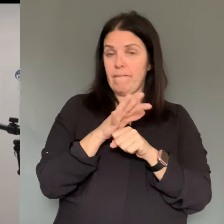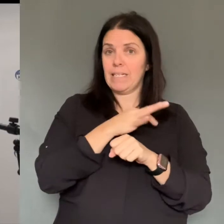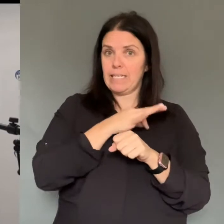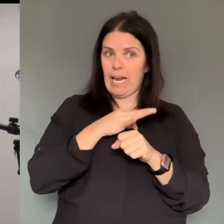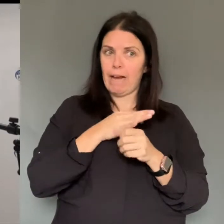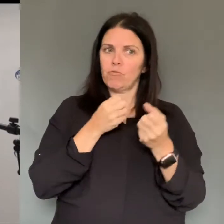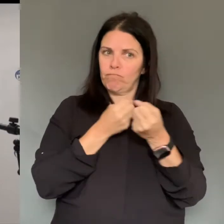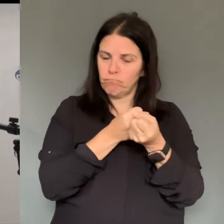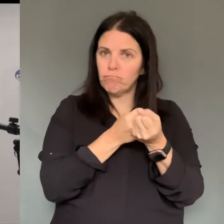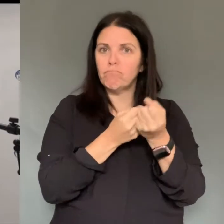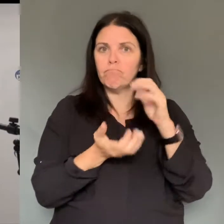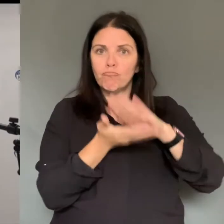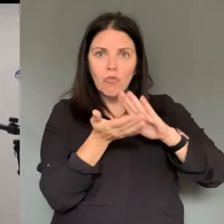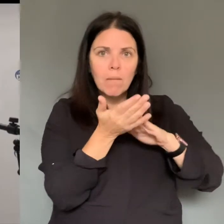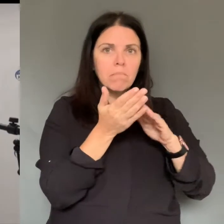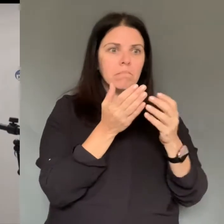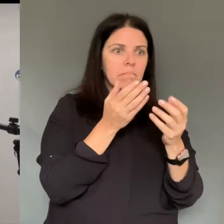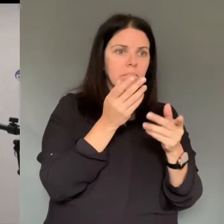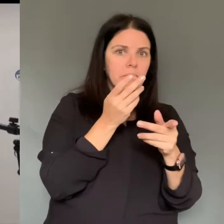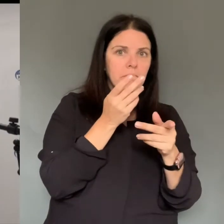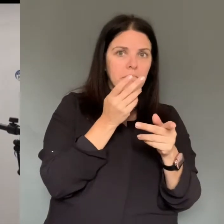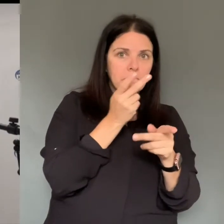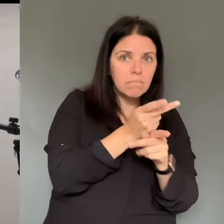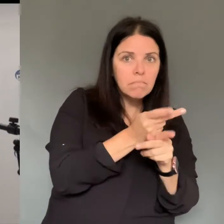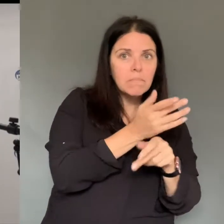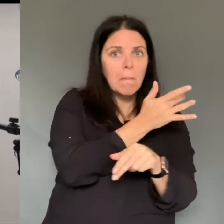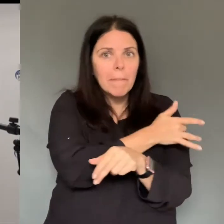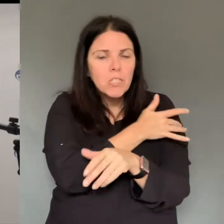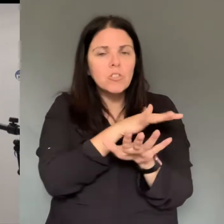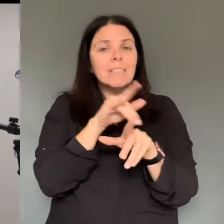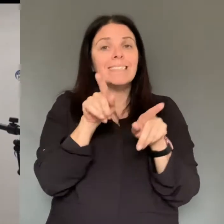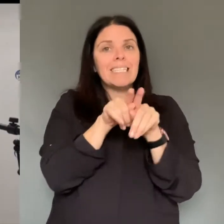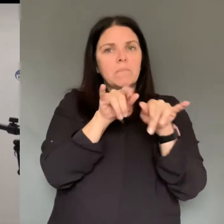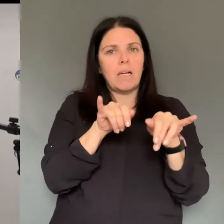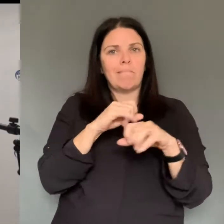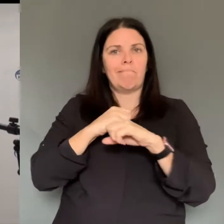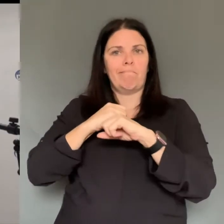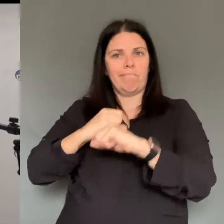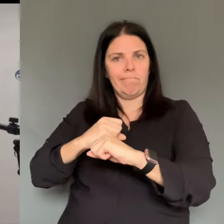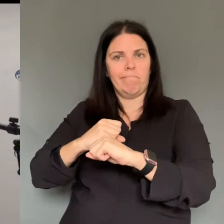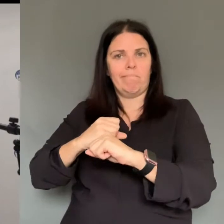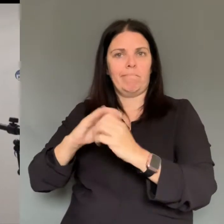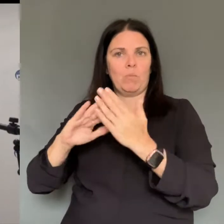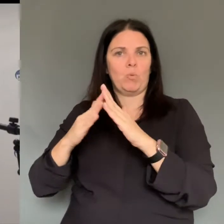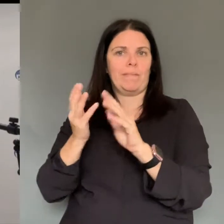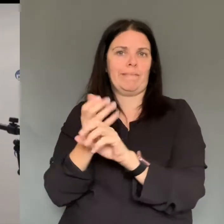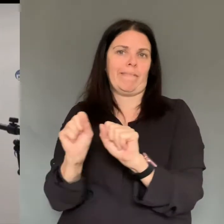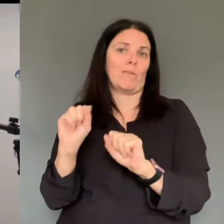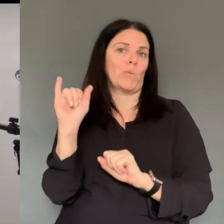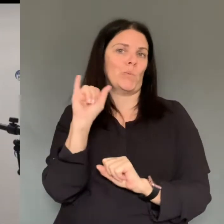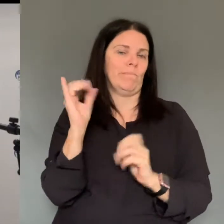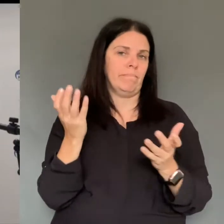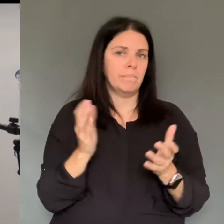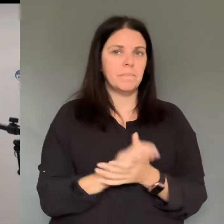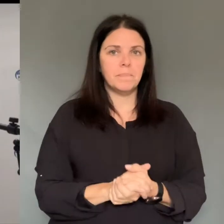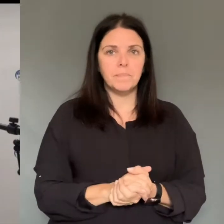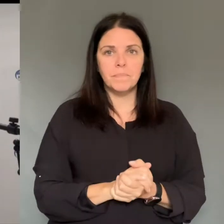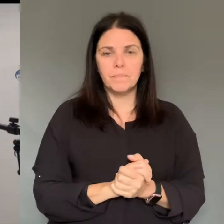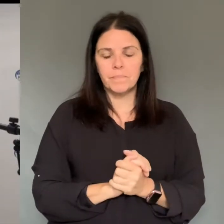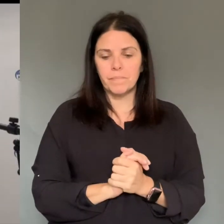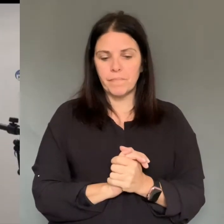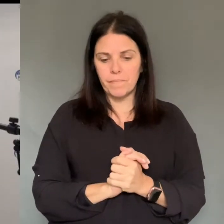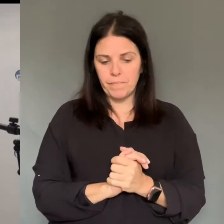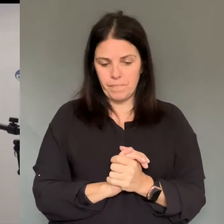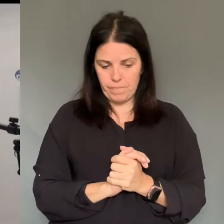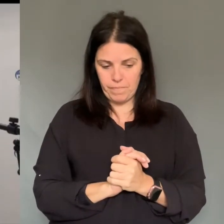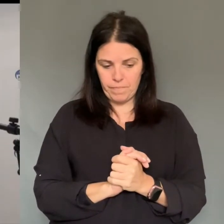help limit these crossings? So I think all of us have a little bit of role in